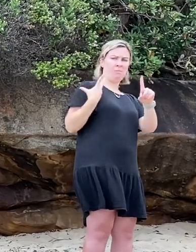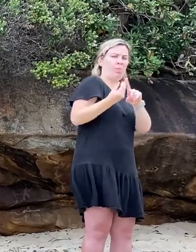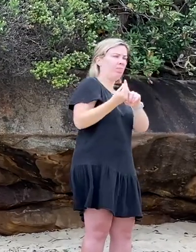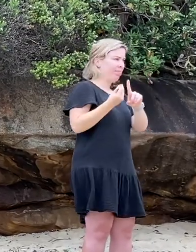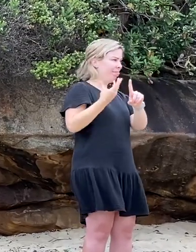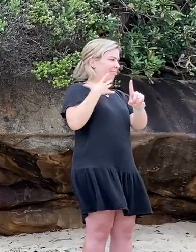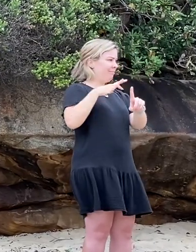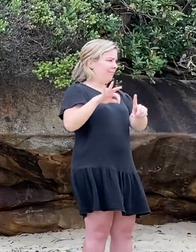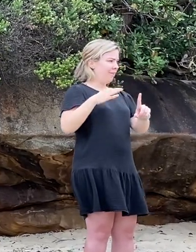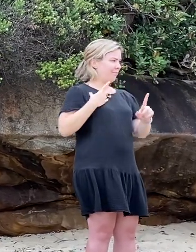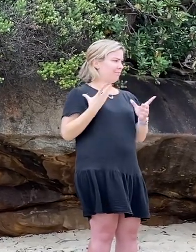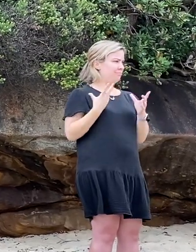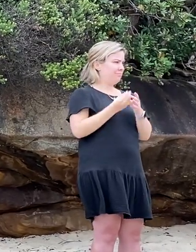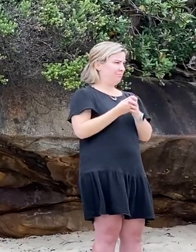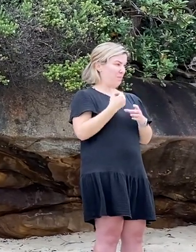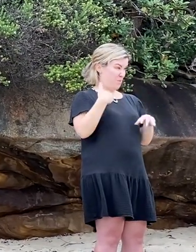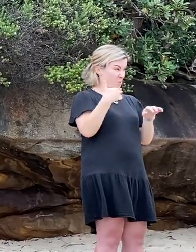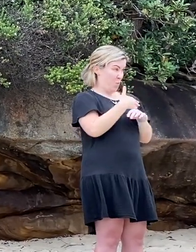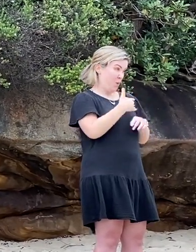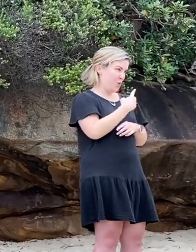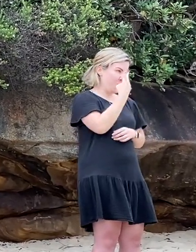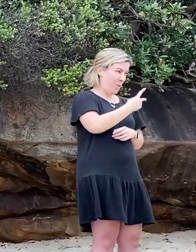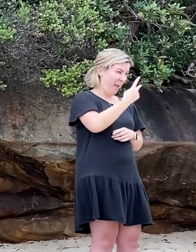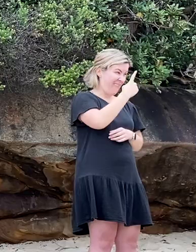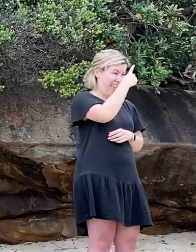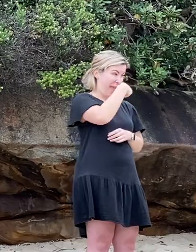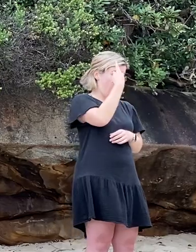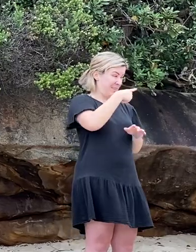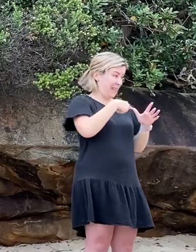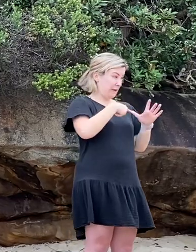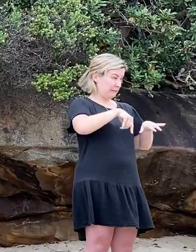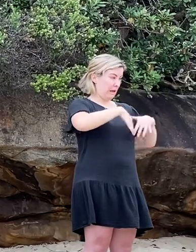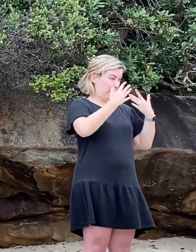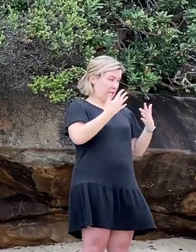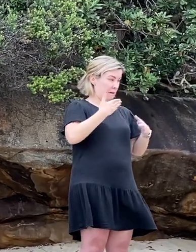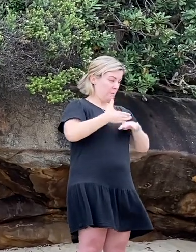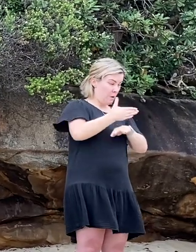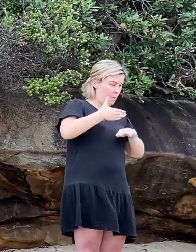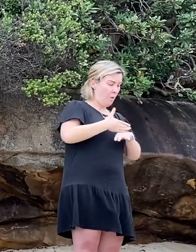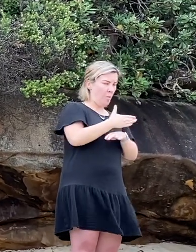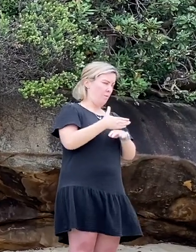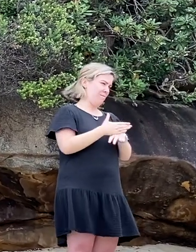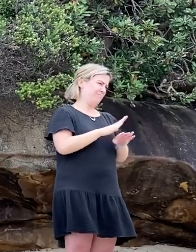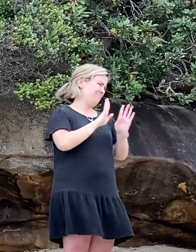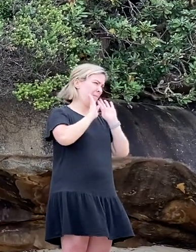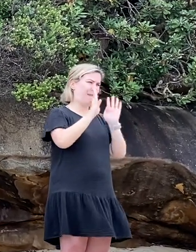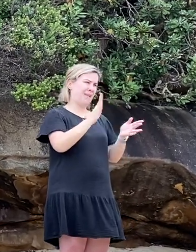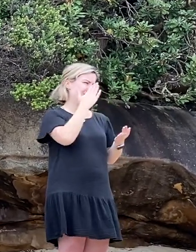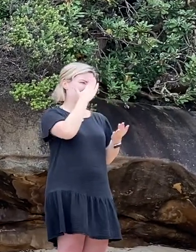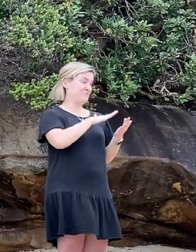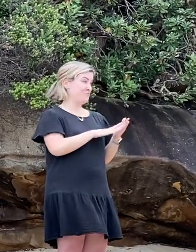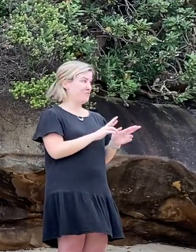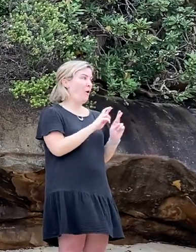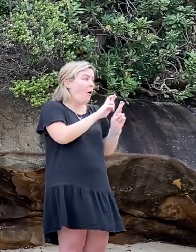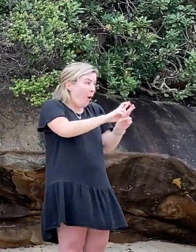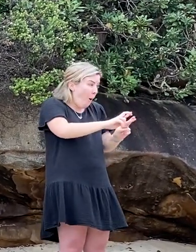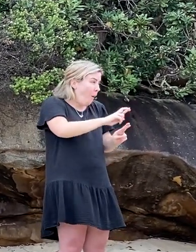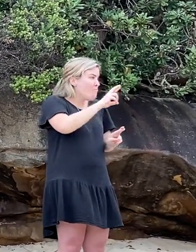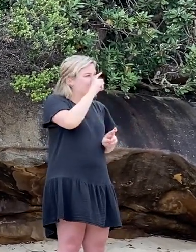12 hours a day in the foundry. It was an amazing experience. I hope I can do it